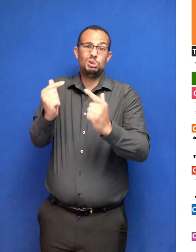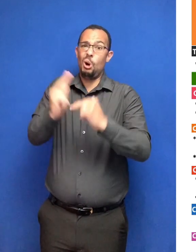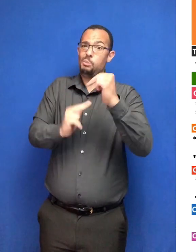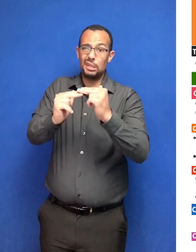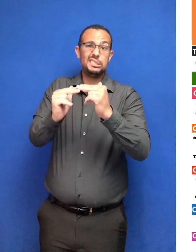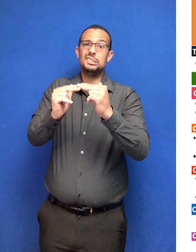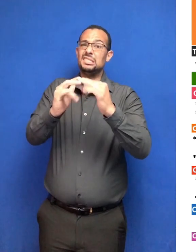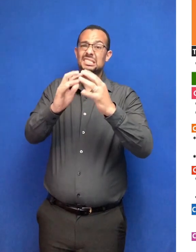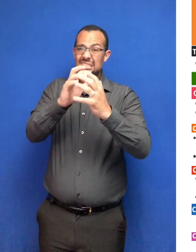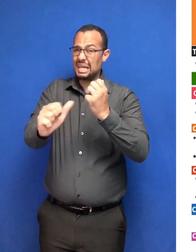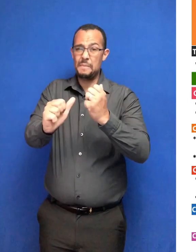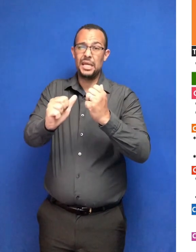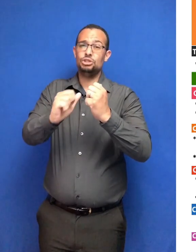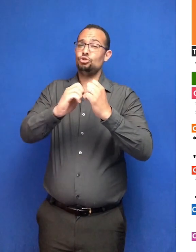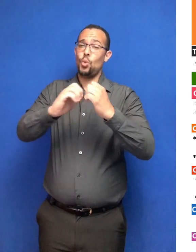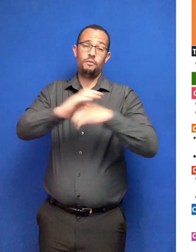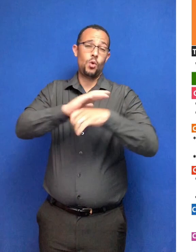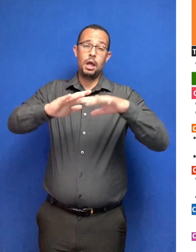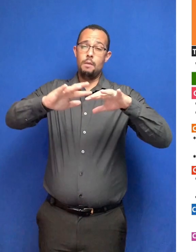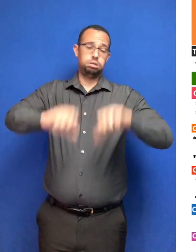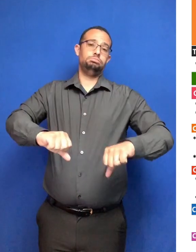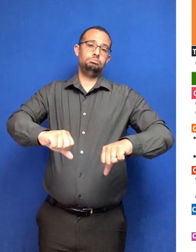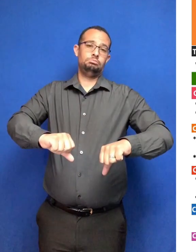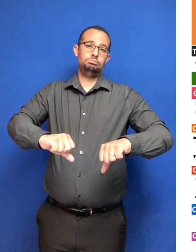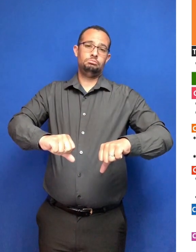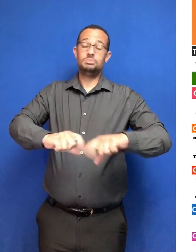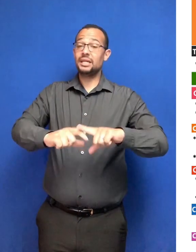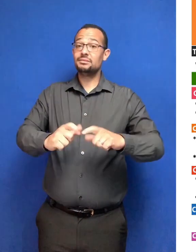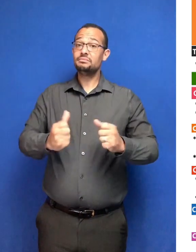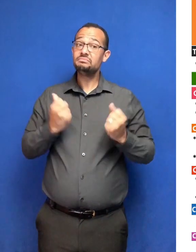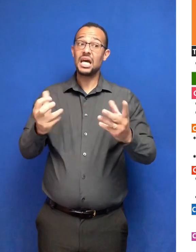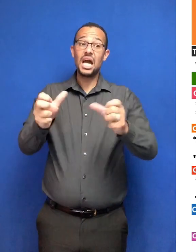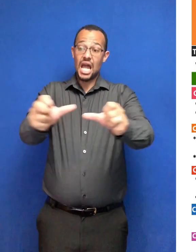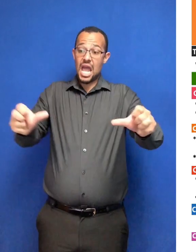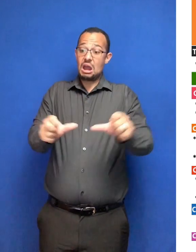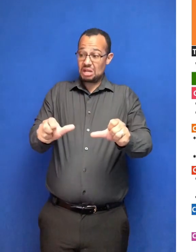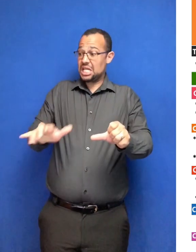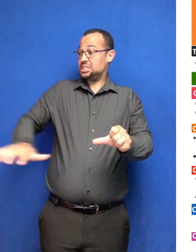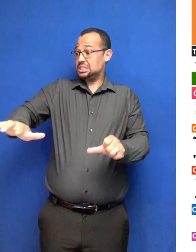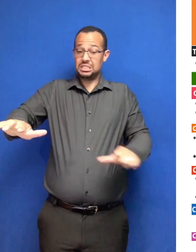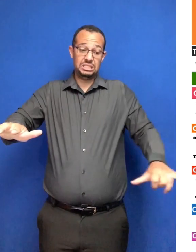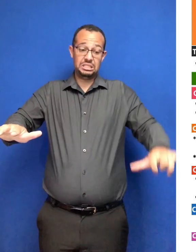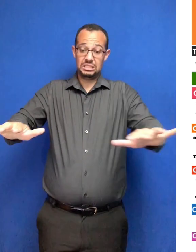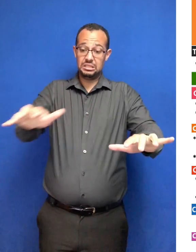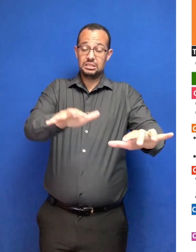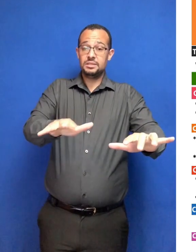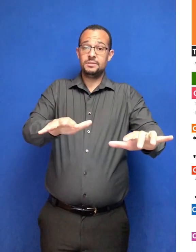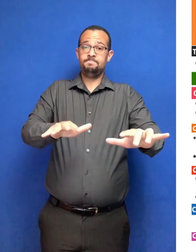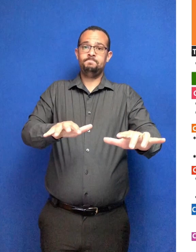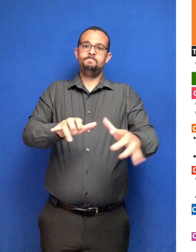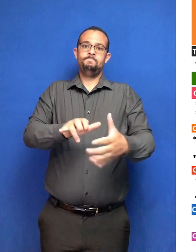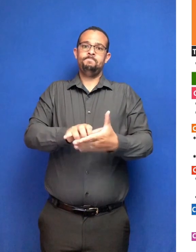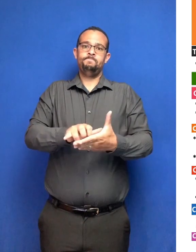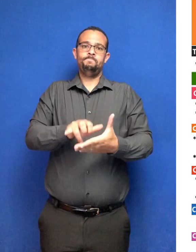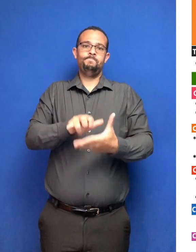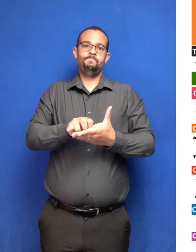Many areas are going to be completely uninhabitable to live in until